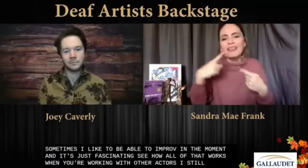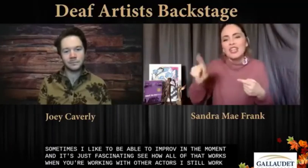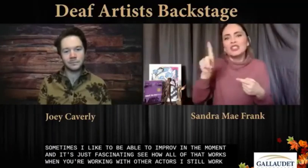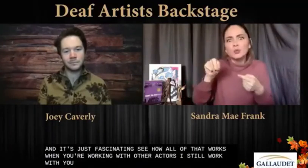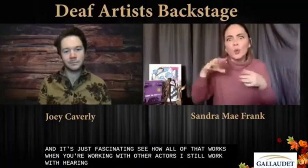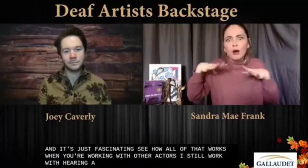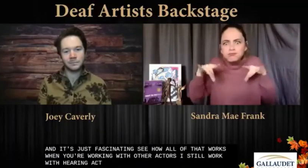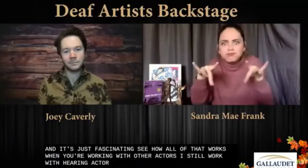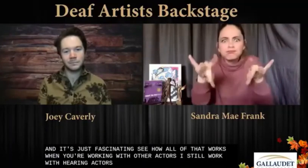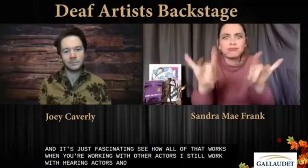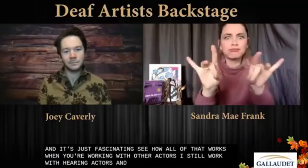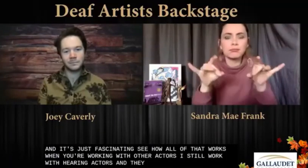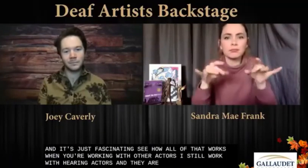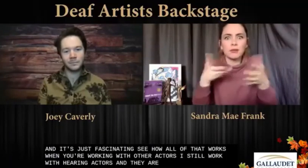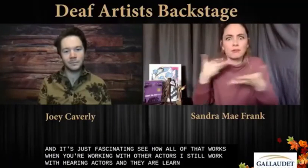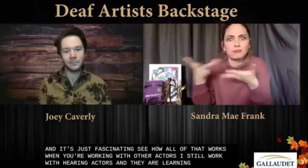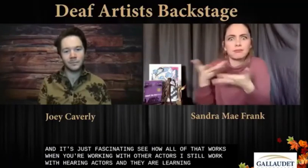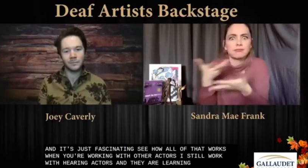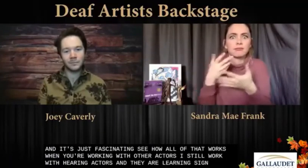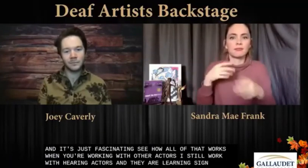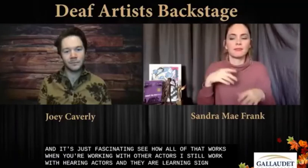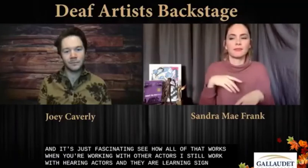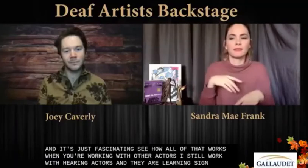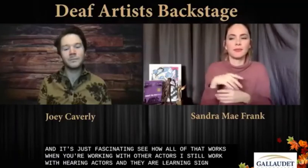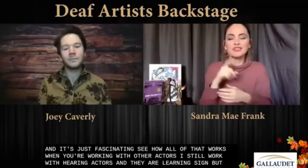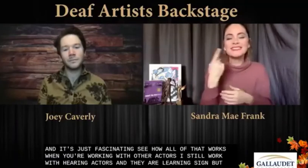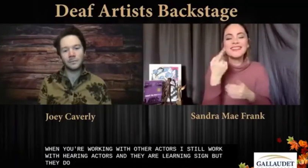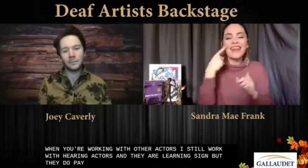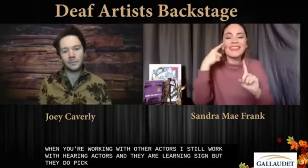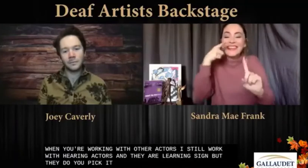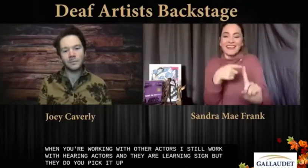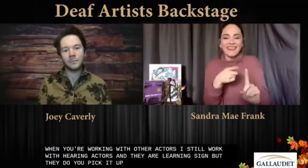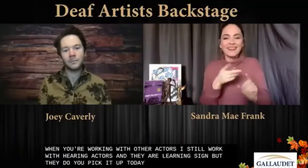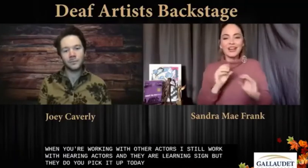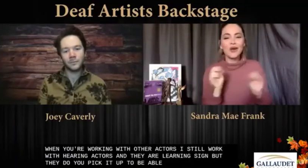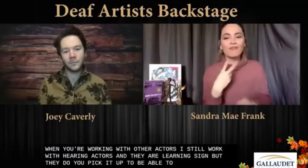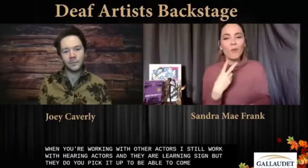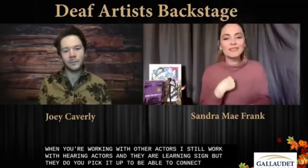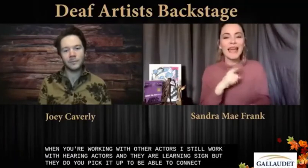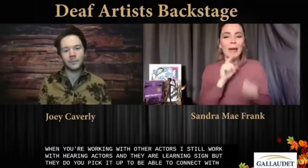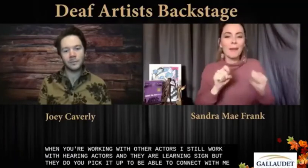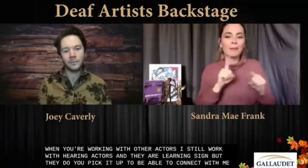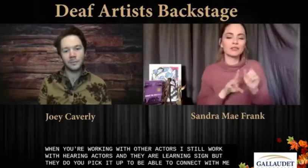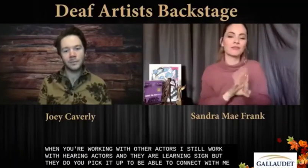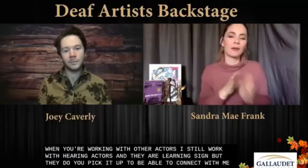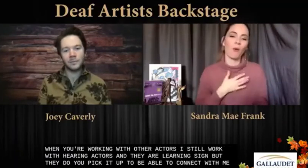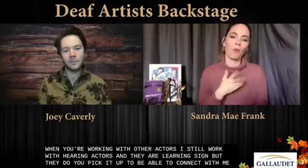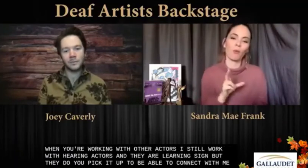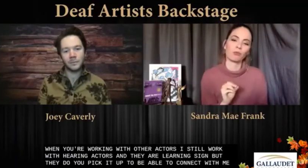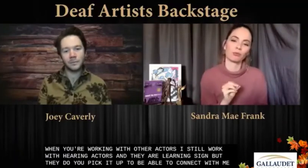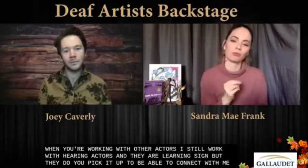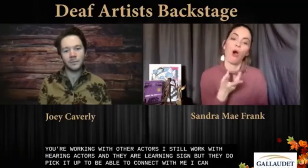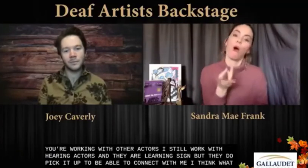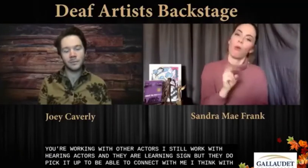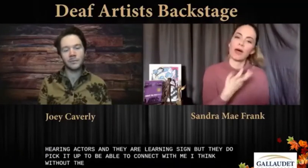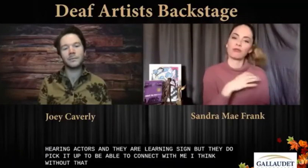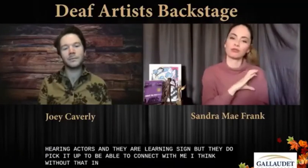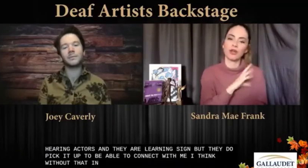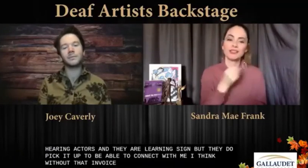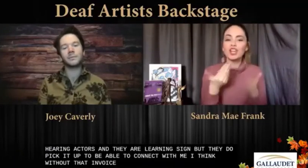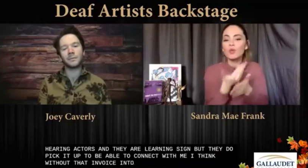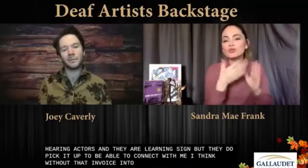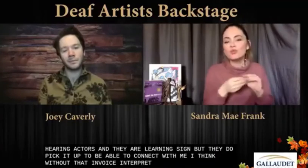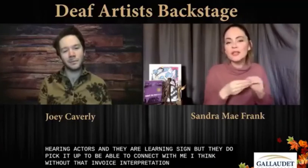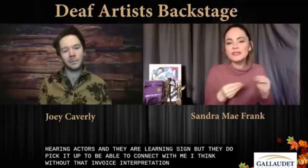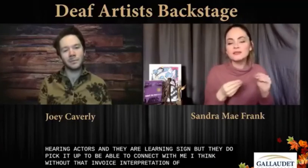work with hearing actors and they are learning sign but they do pick it up to be able to connect with me i think without that invoice